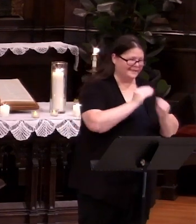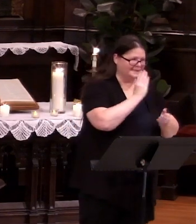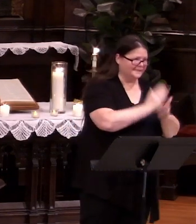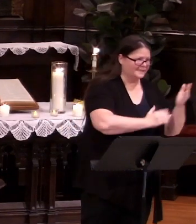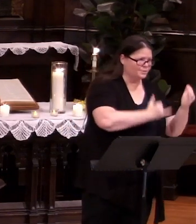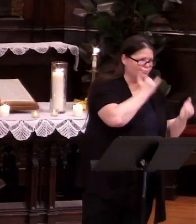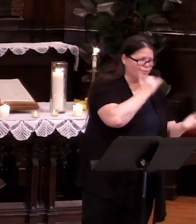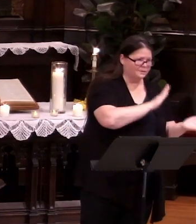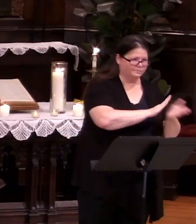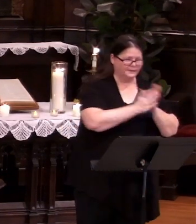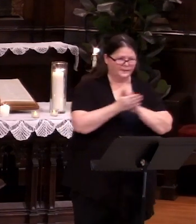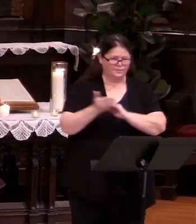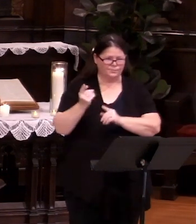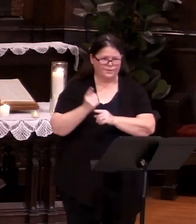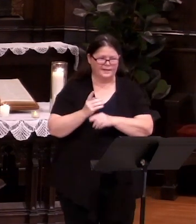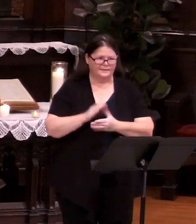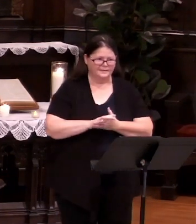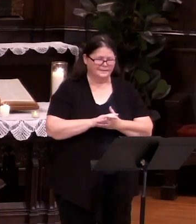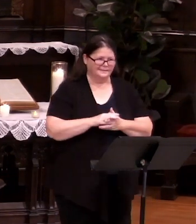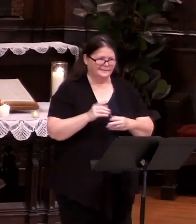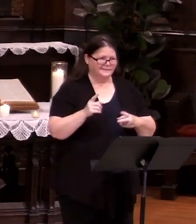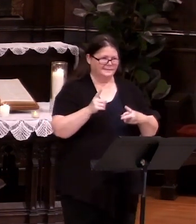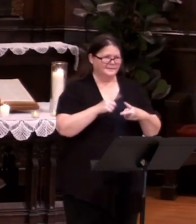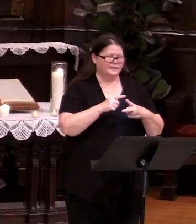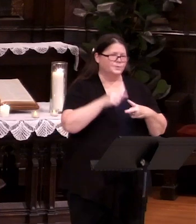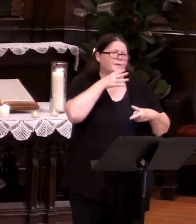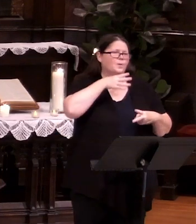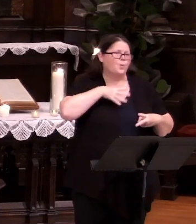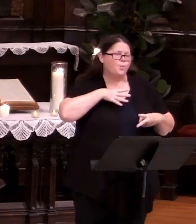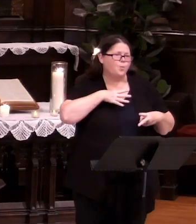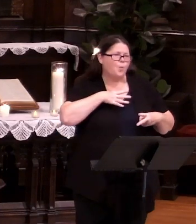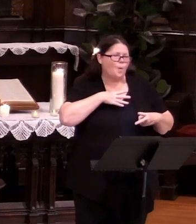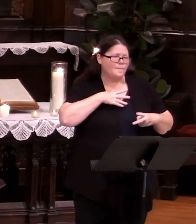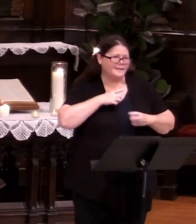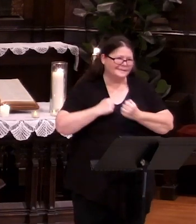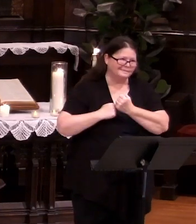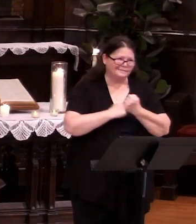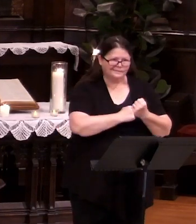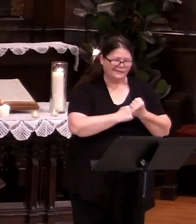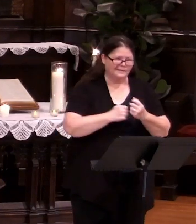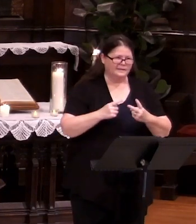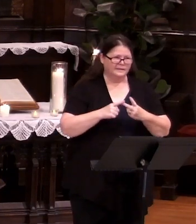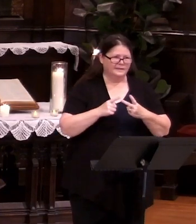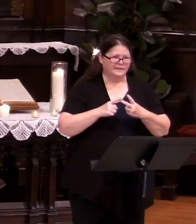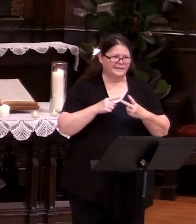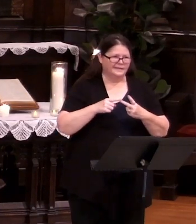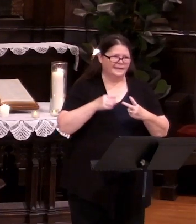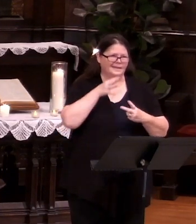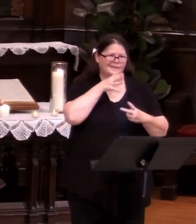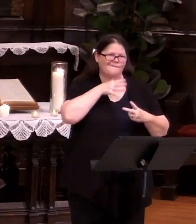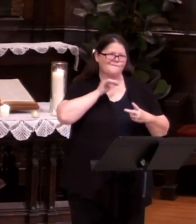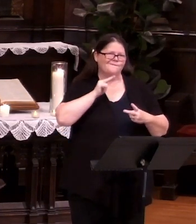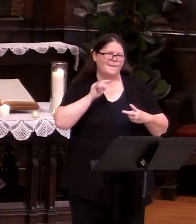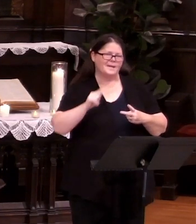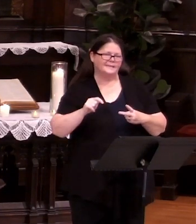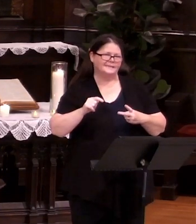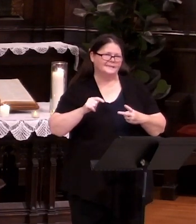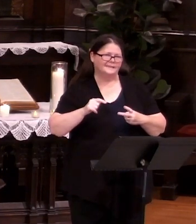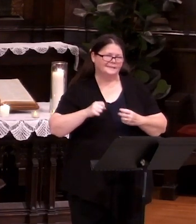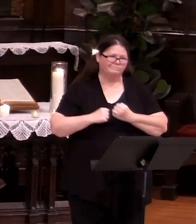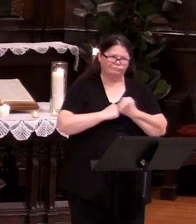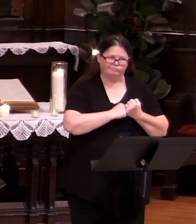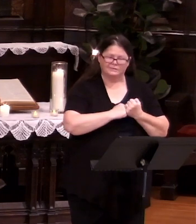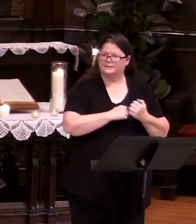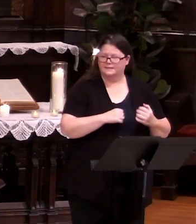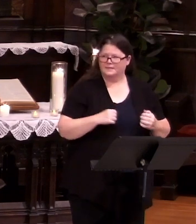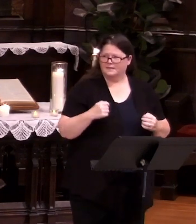movements, the feminist movement, the womanist movement, and more recently the Me Too movement, which have all tried to